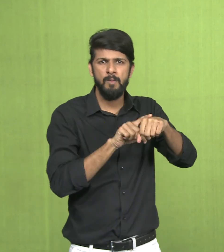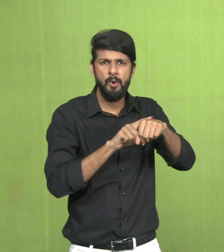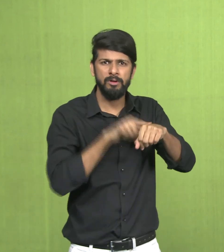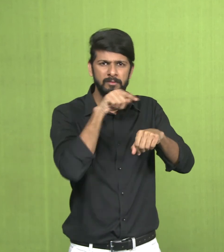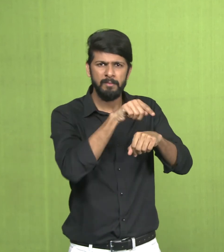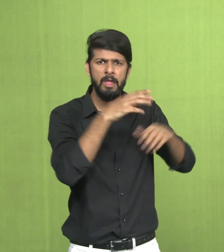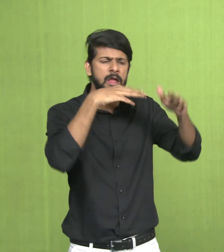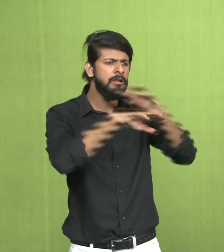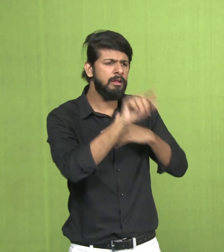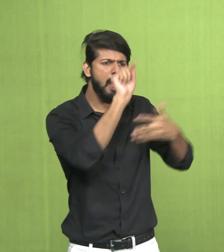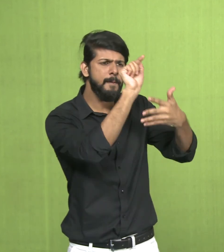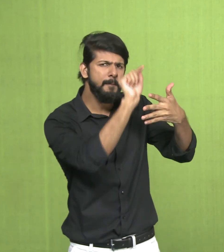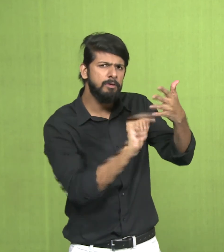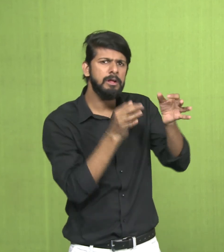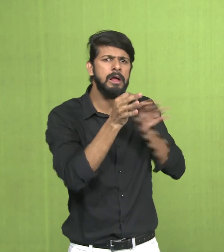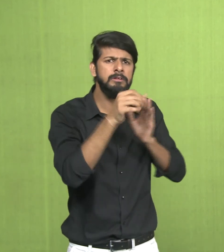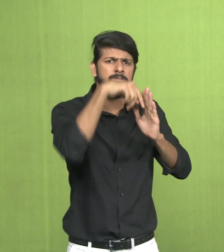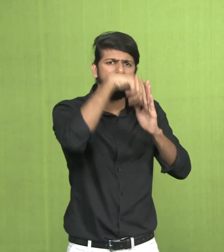describe the dancing girl